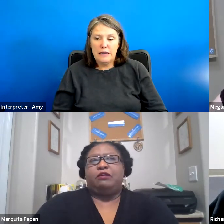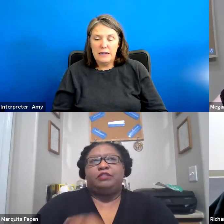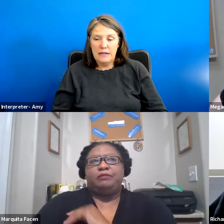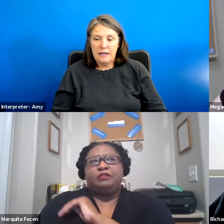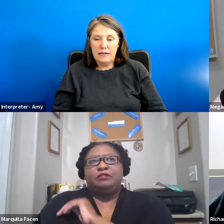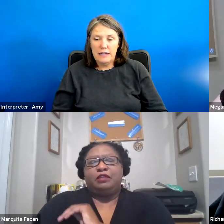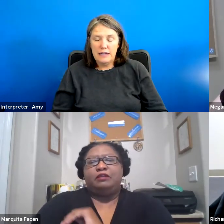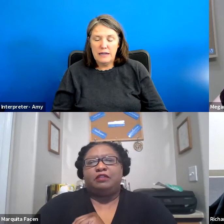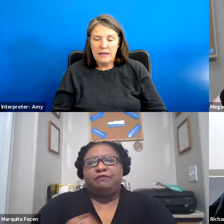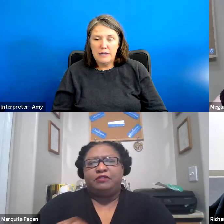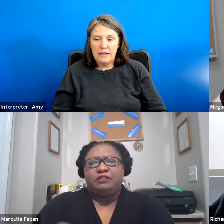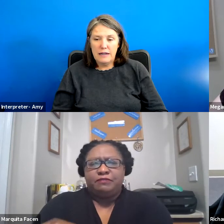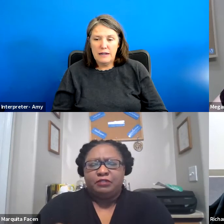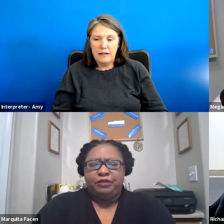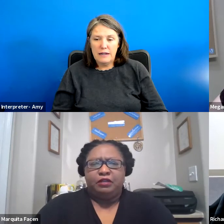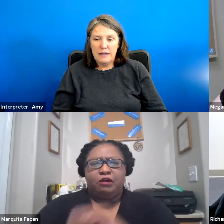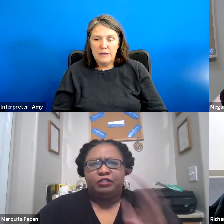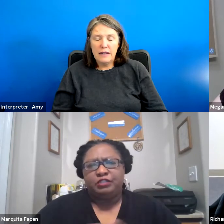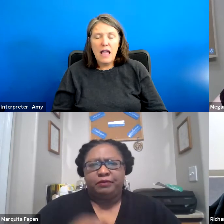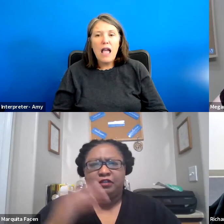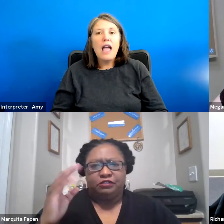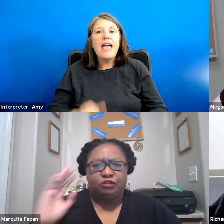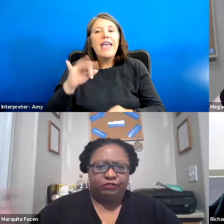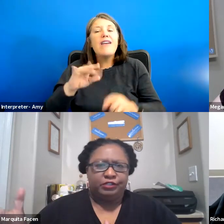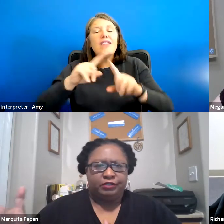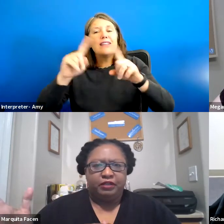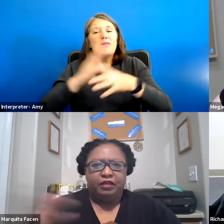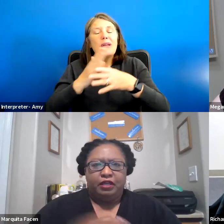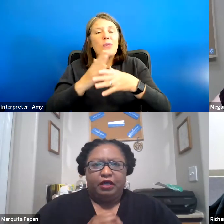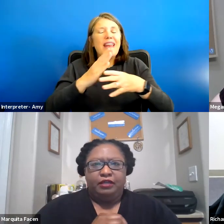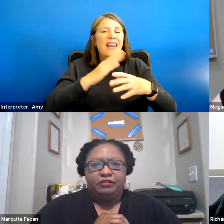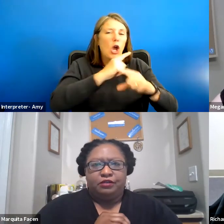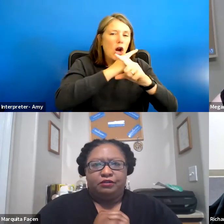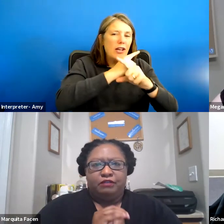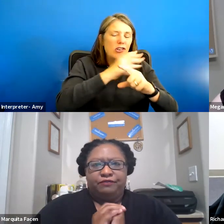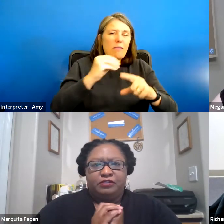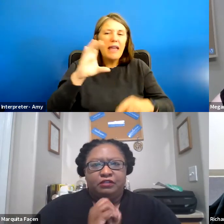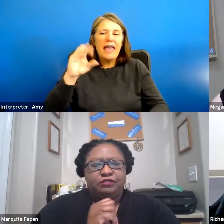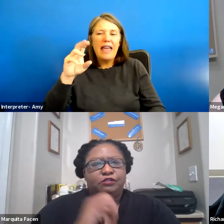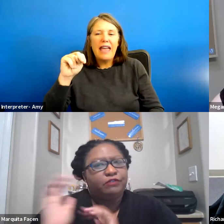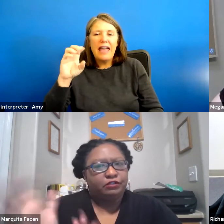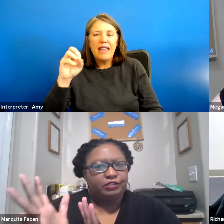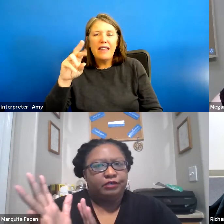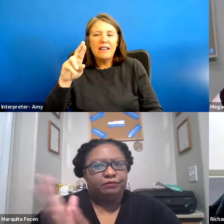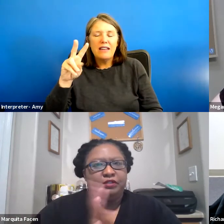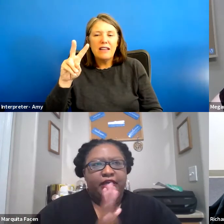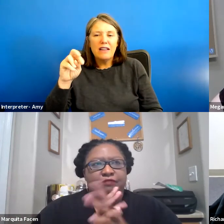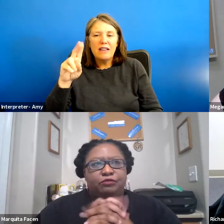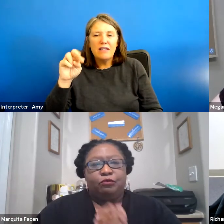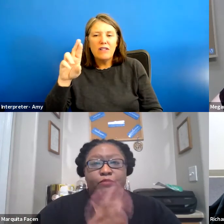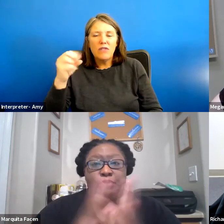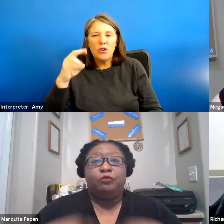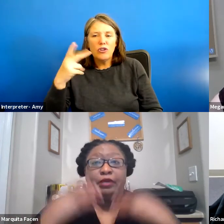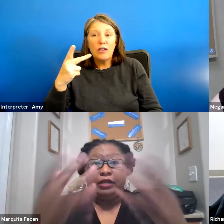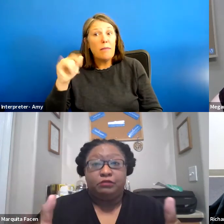sometimes the guardianship, it's a difference between guardianship and conservatorship. And so if it's a conservatorship, they have